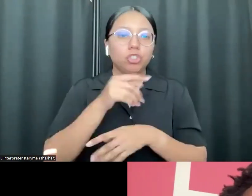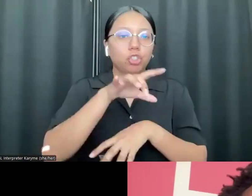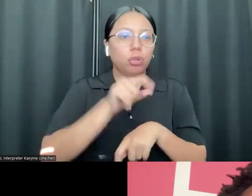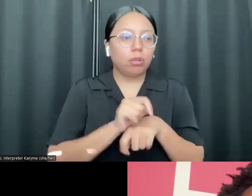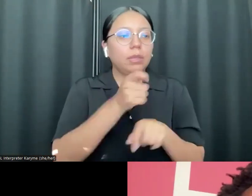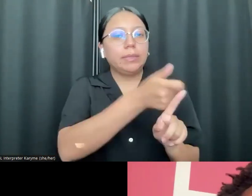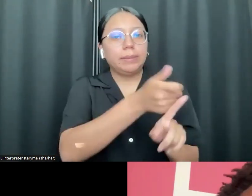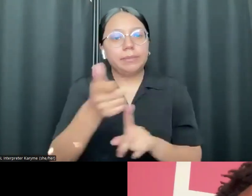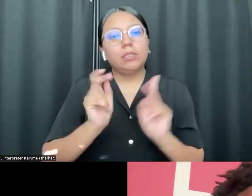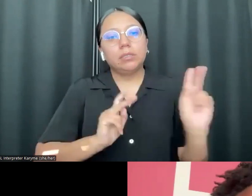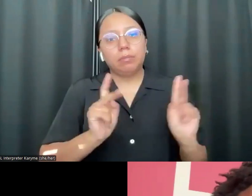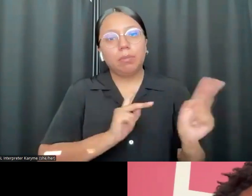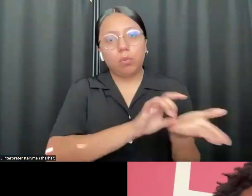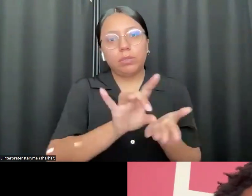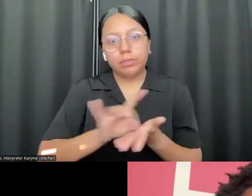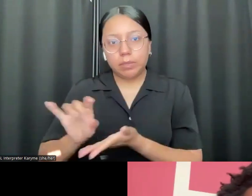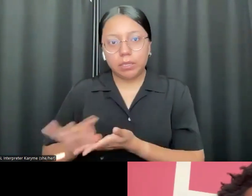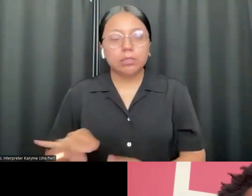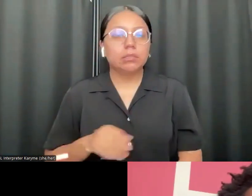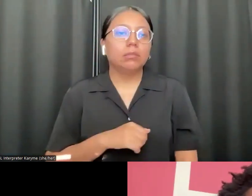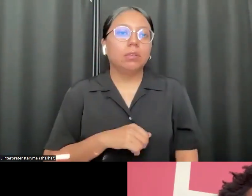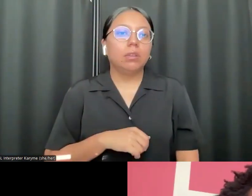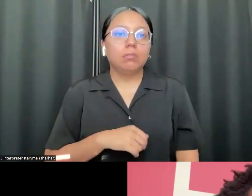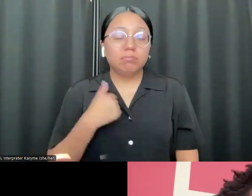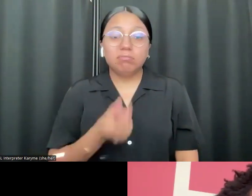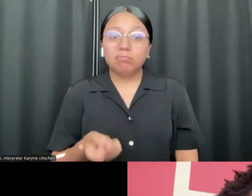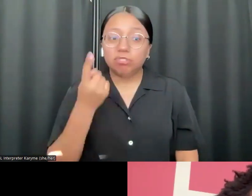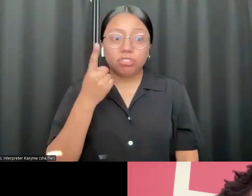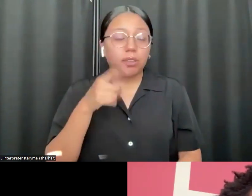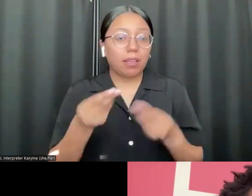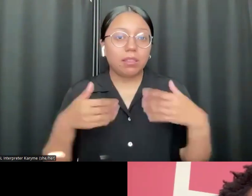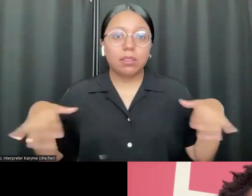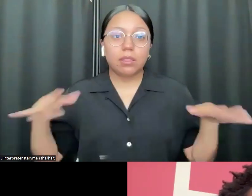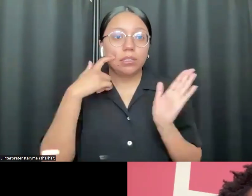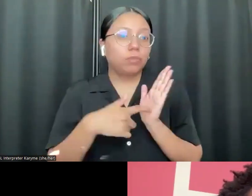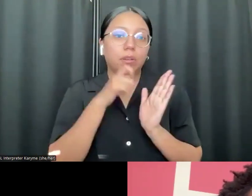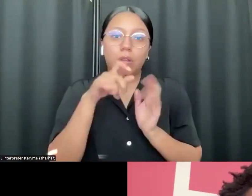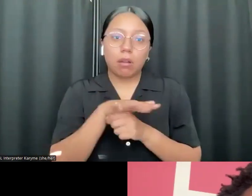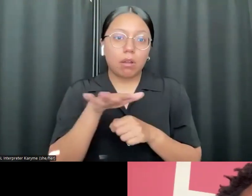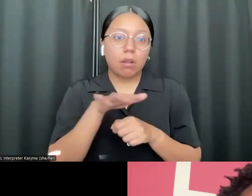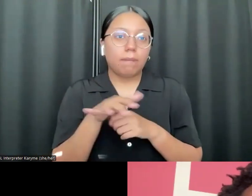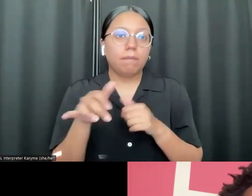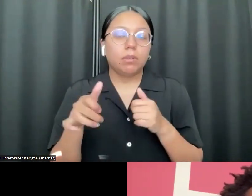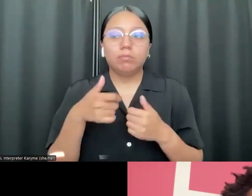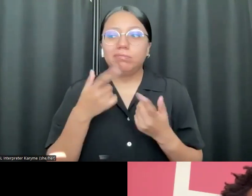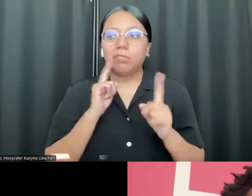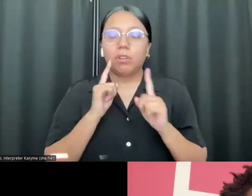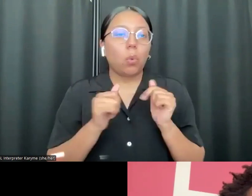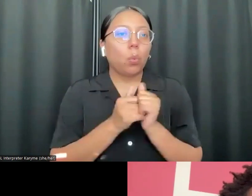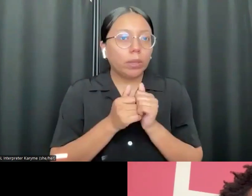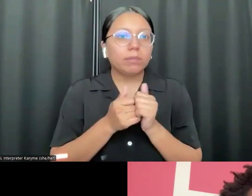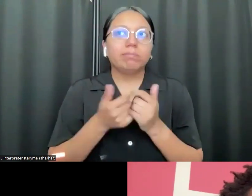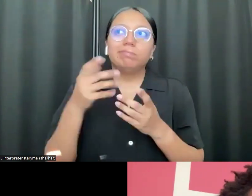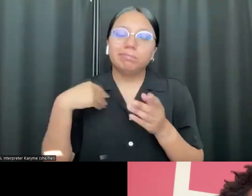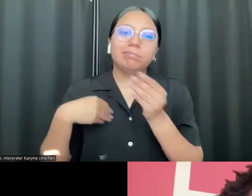recognize that land acknowledgements are not enough. In a conversation with Indigenous elders, it's made clear that